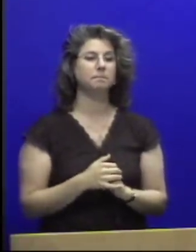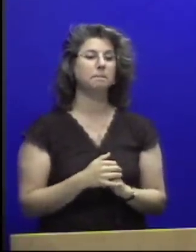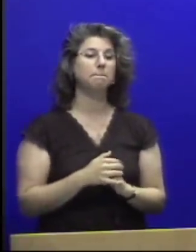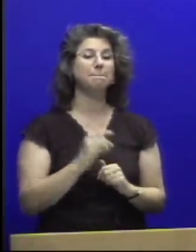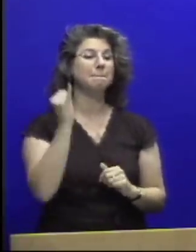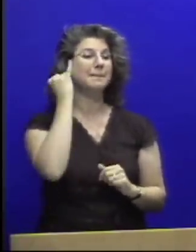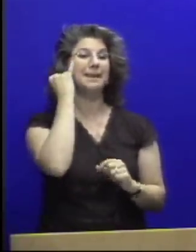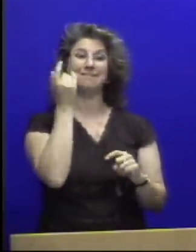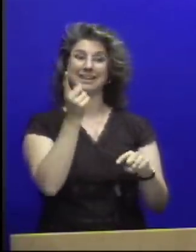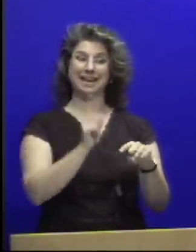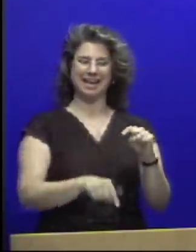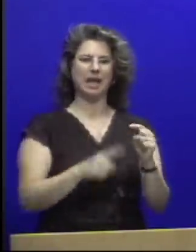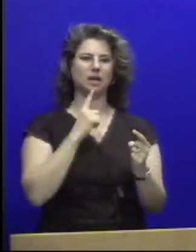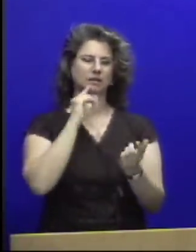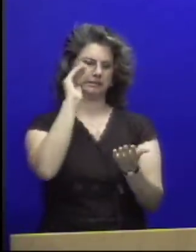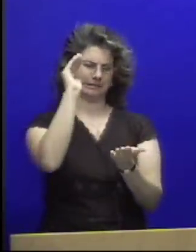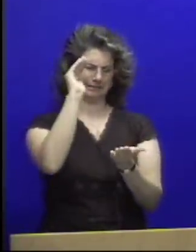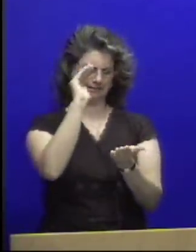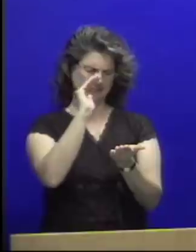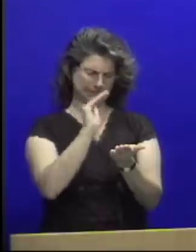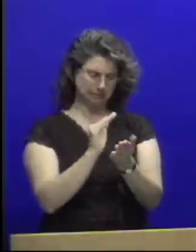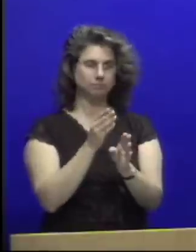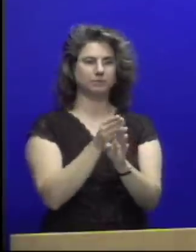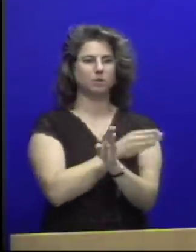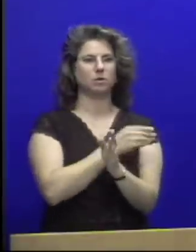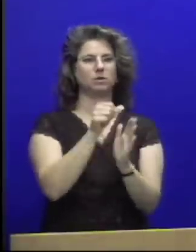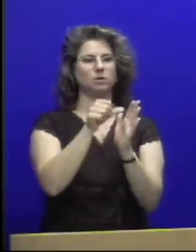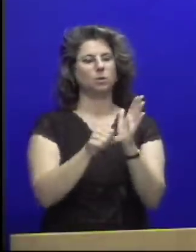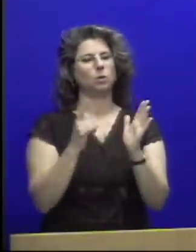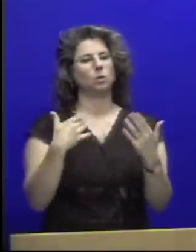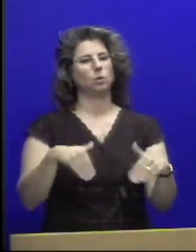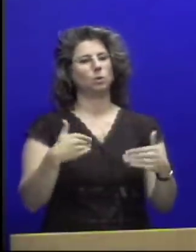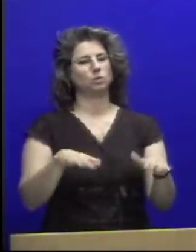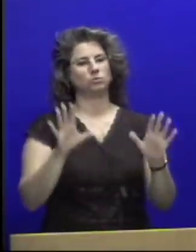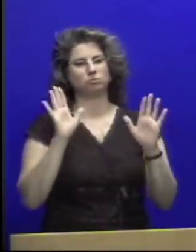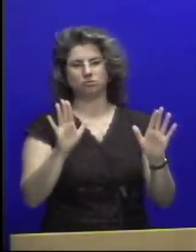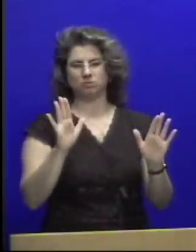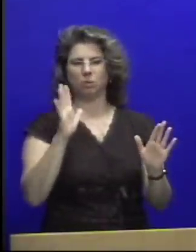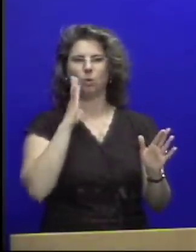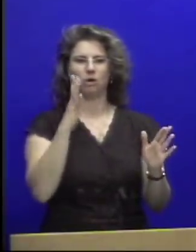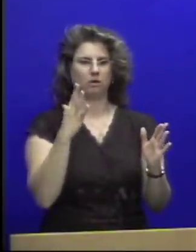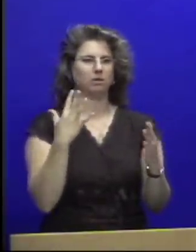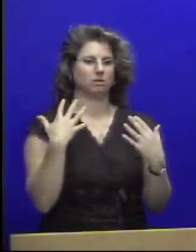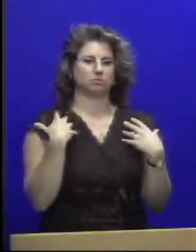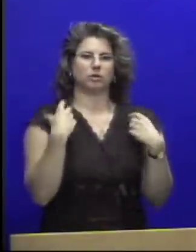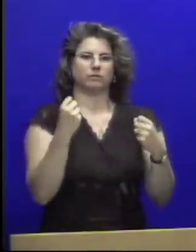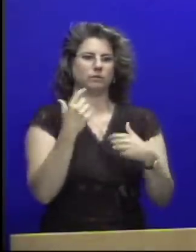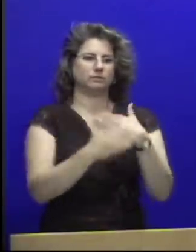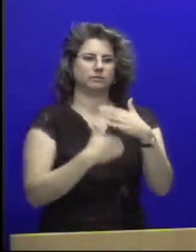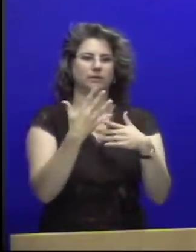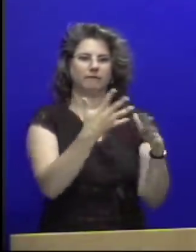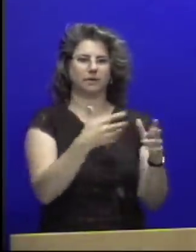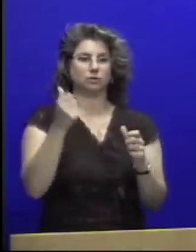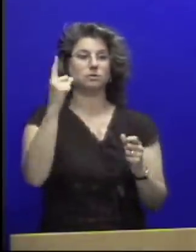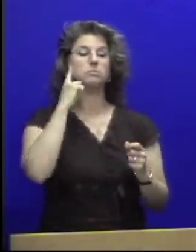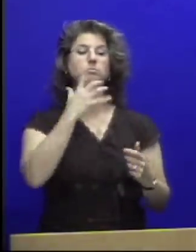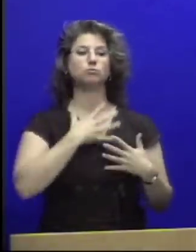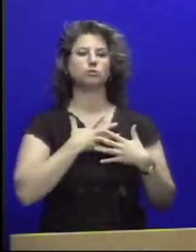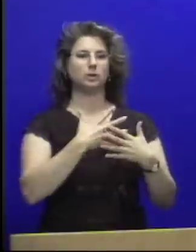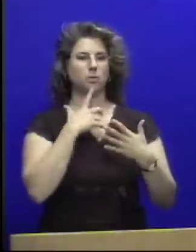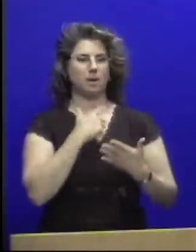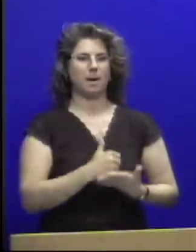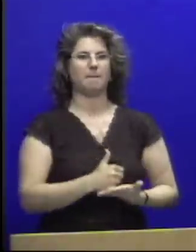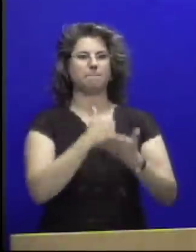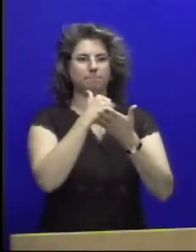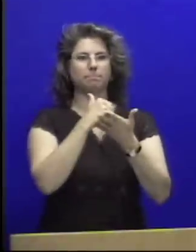But the more you cut back before the operation, the better you will do for your breathing.